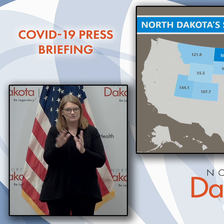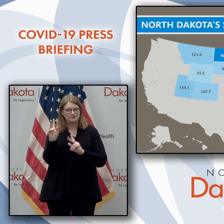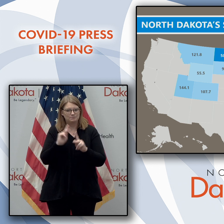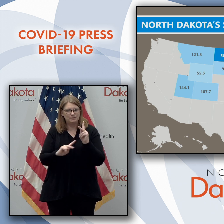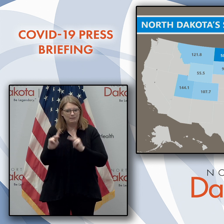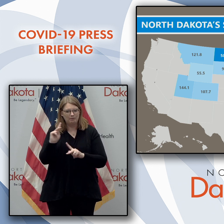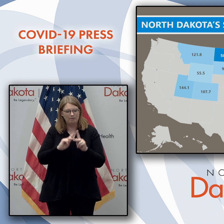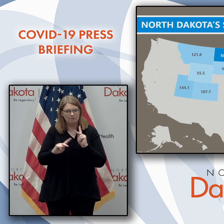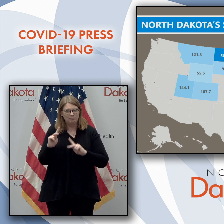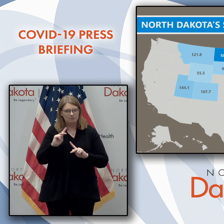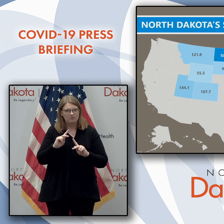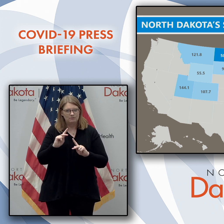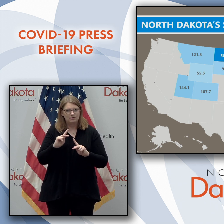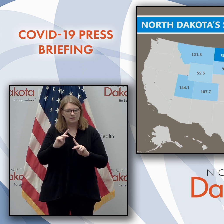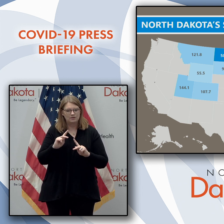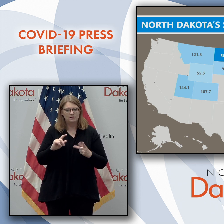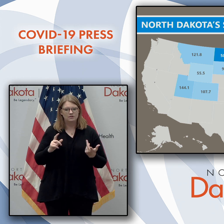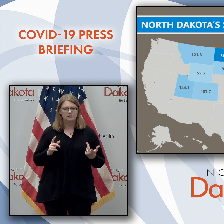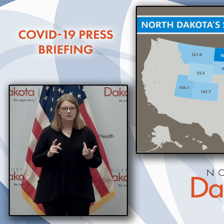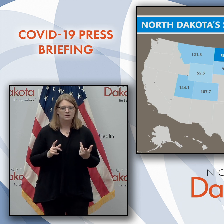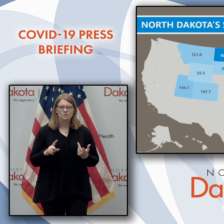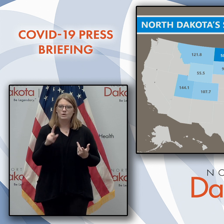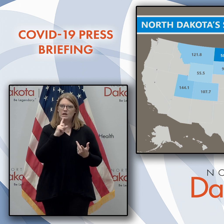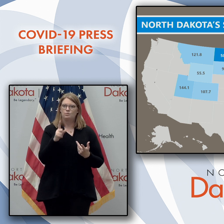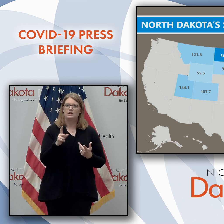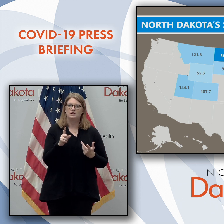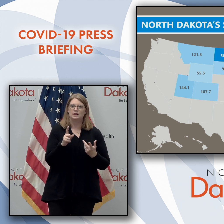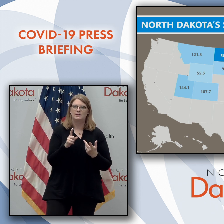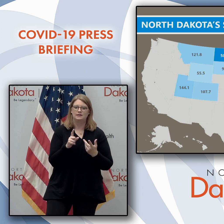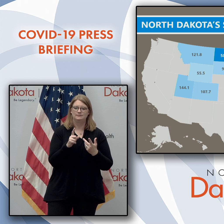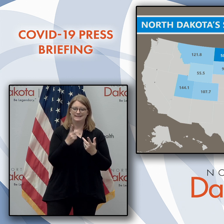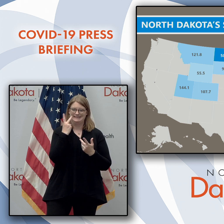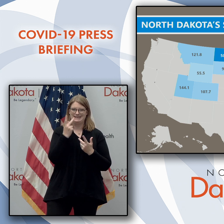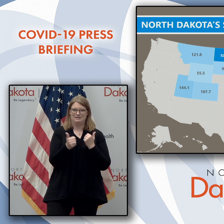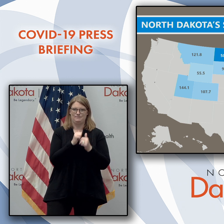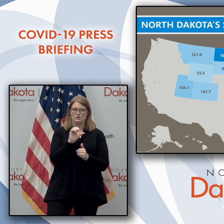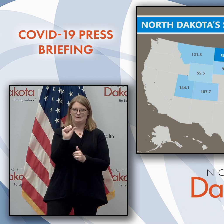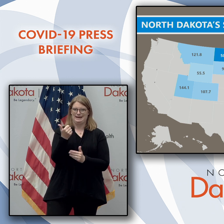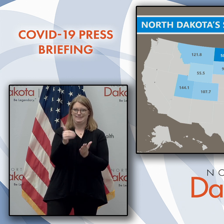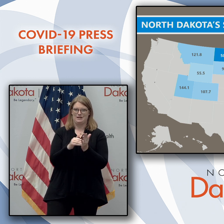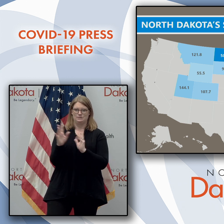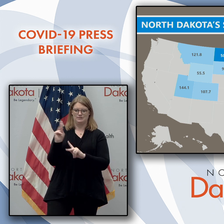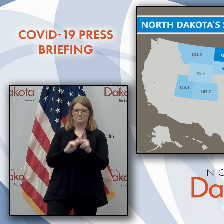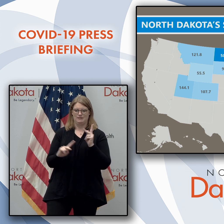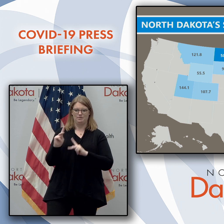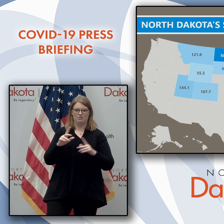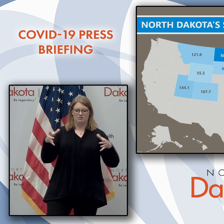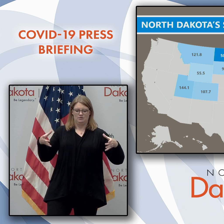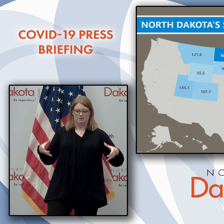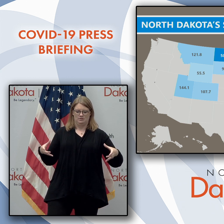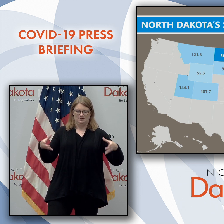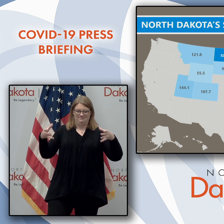people, when you get this all normalized to a per 10,000 people, that takes, when you do that normalization, it takes away